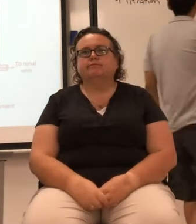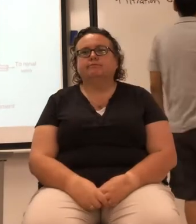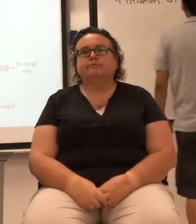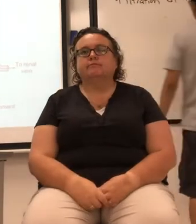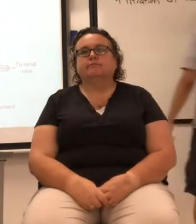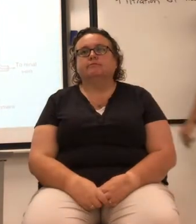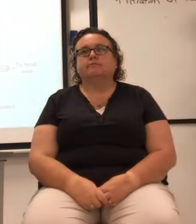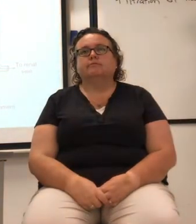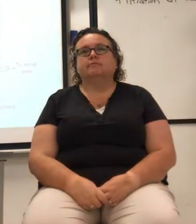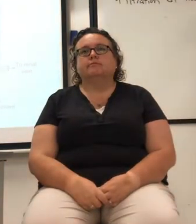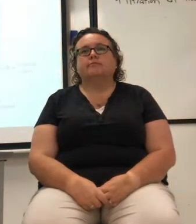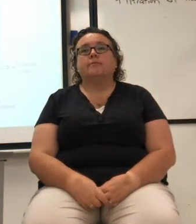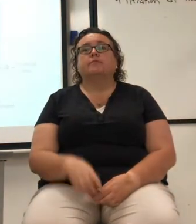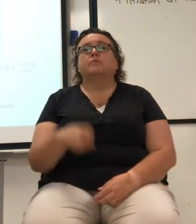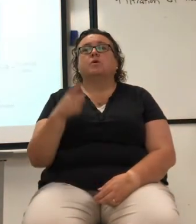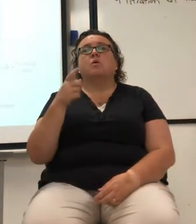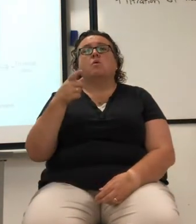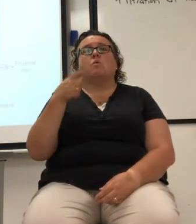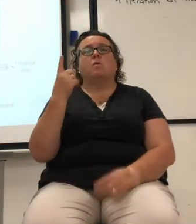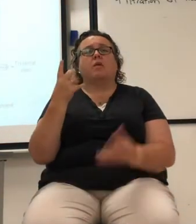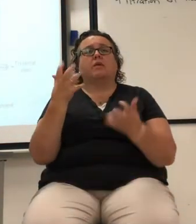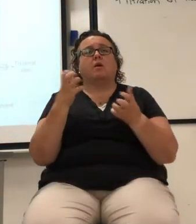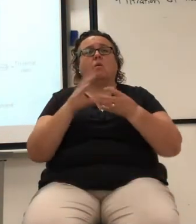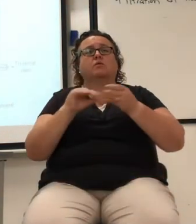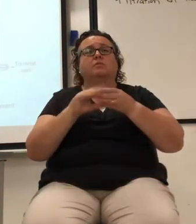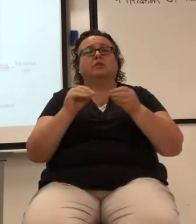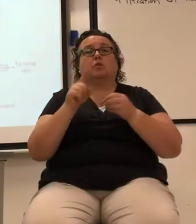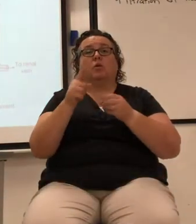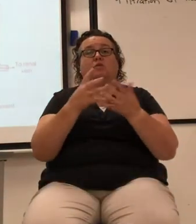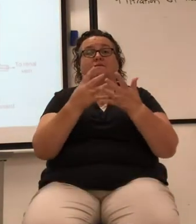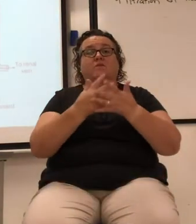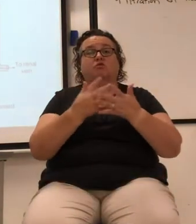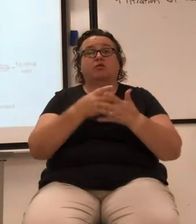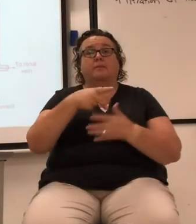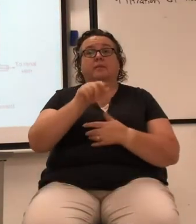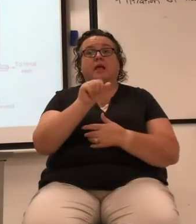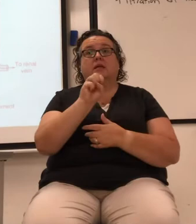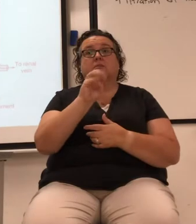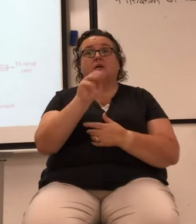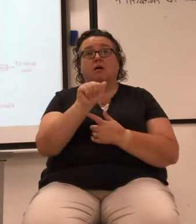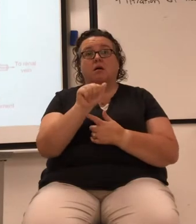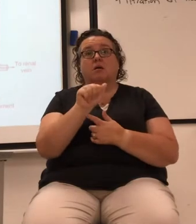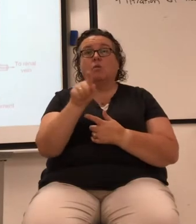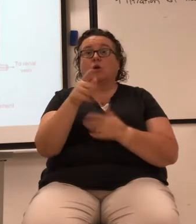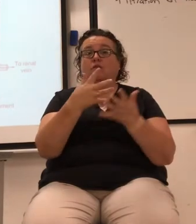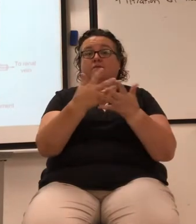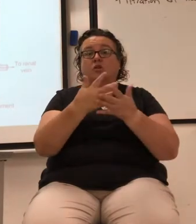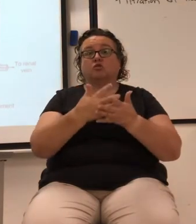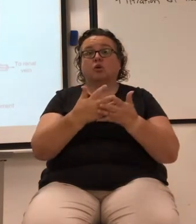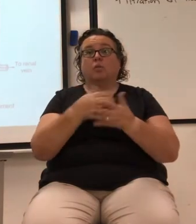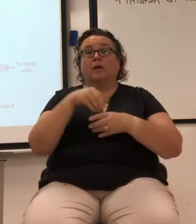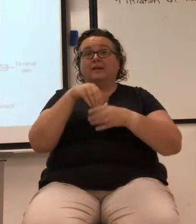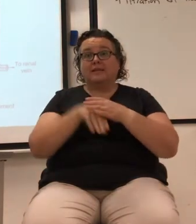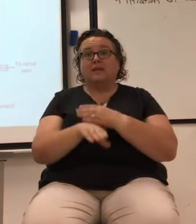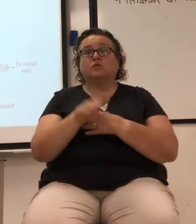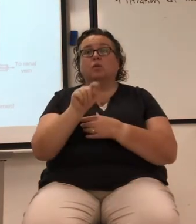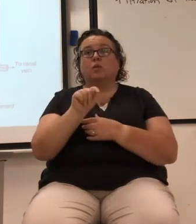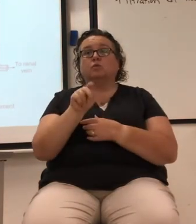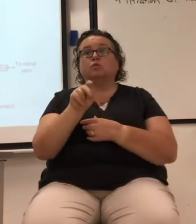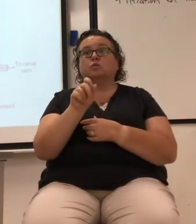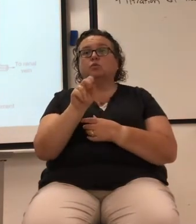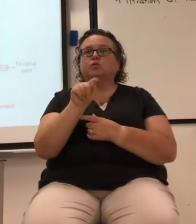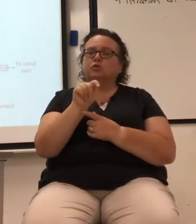One thing I should mention is when you filter the plasma, what you filter, what makes it into the tube is called the